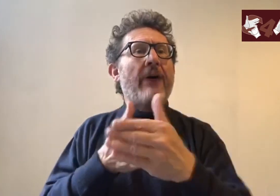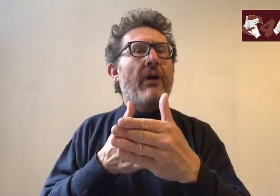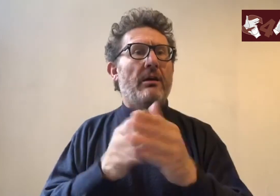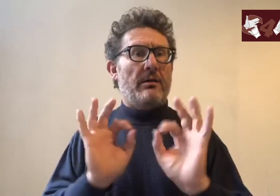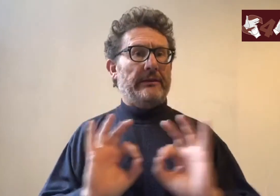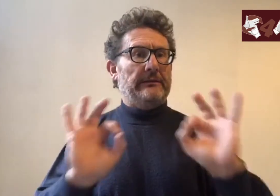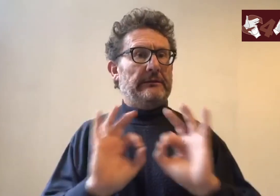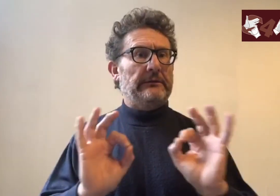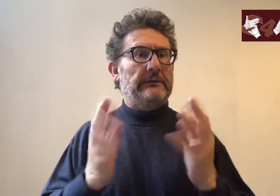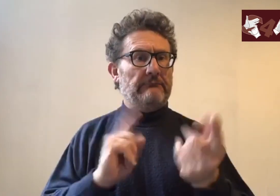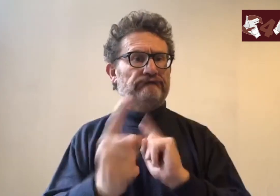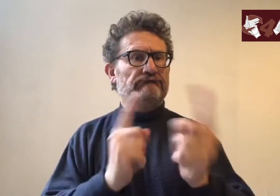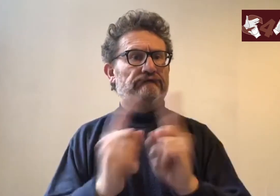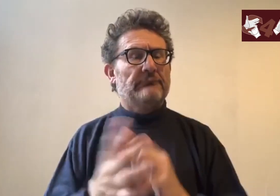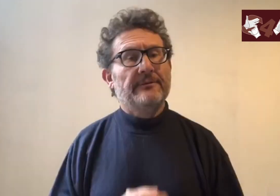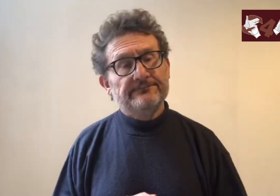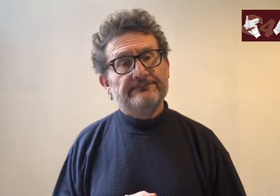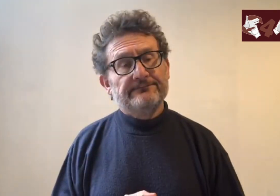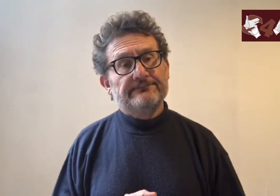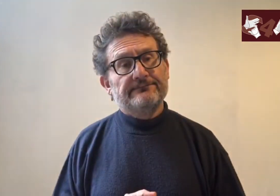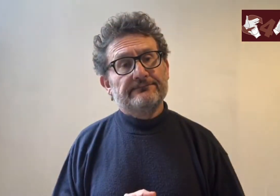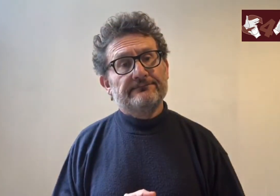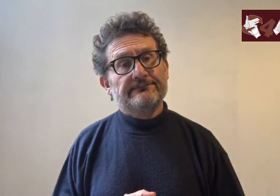which means there's no barrier to communication. We can just have an open